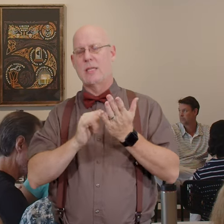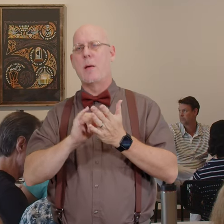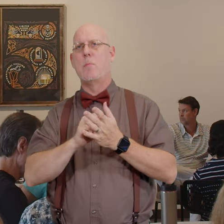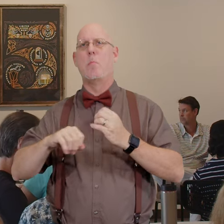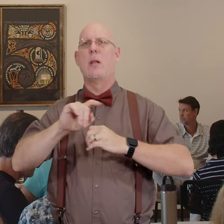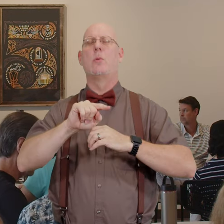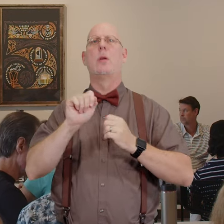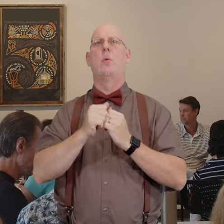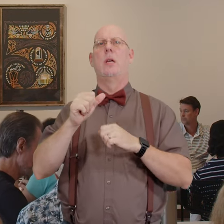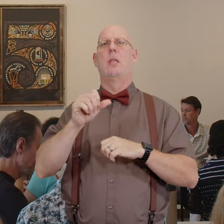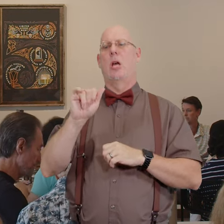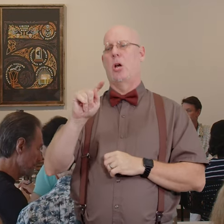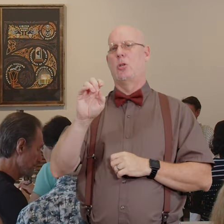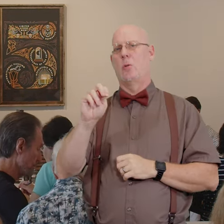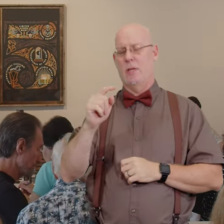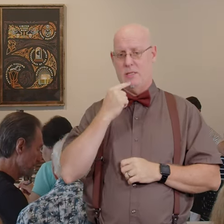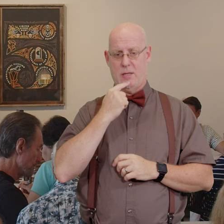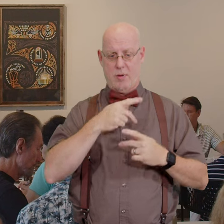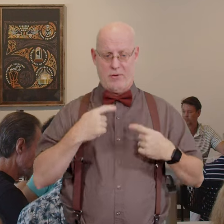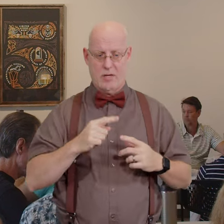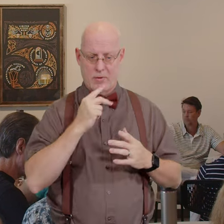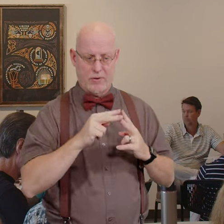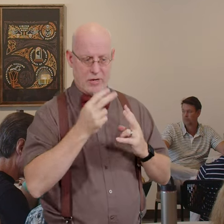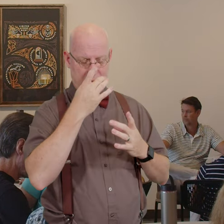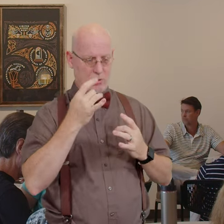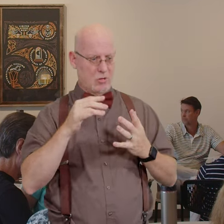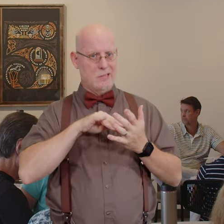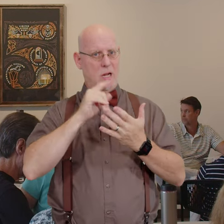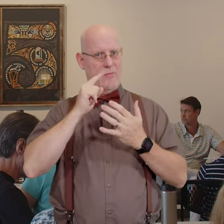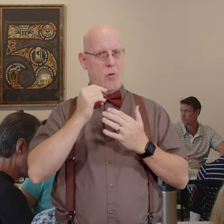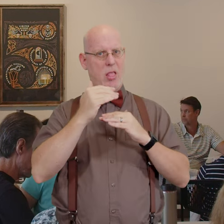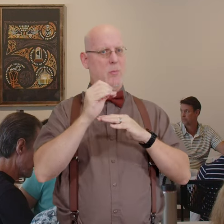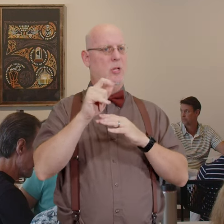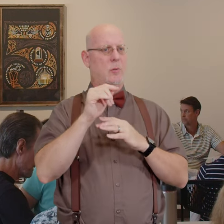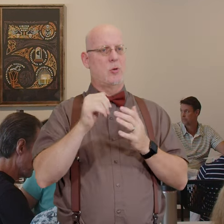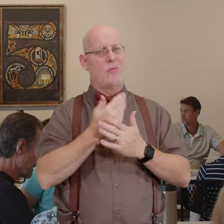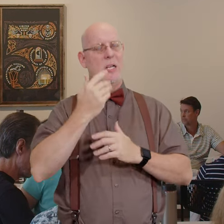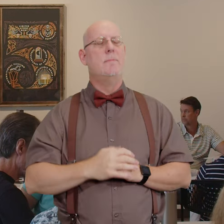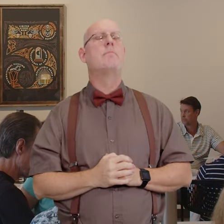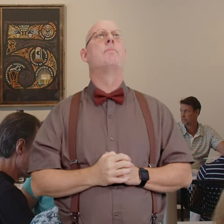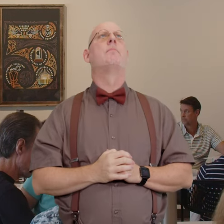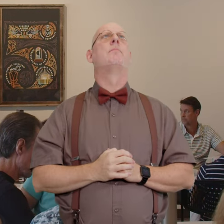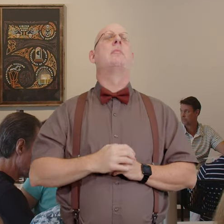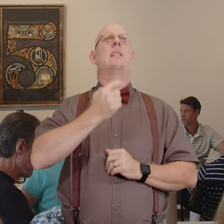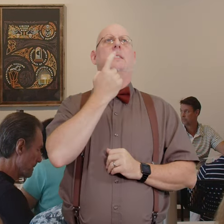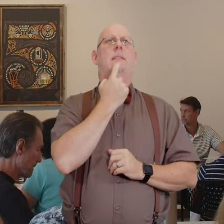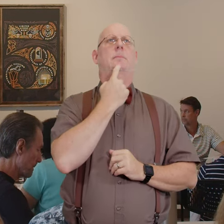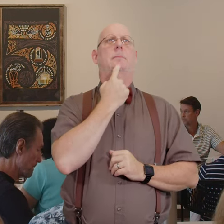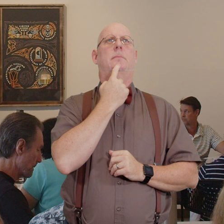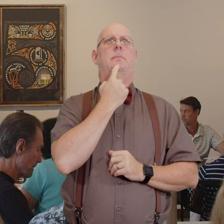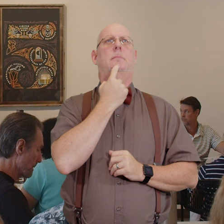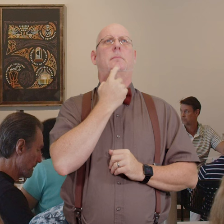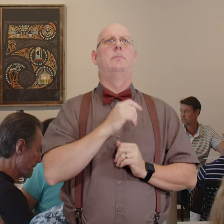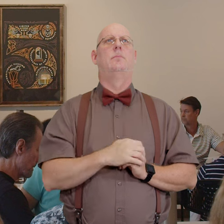that more next week with the atonement, but he says to the Pharisees something very interesting. I've been already studying for limited atonement, so it's fresh. And he says to